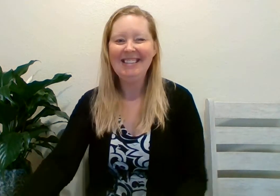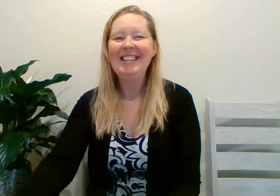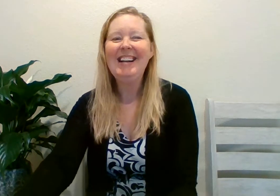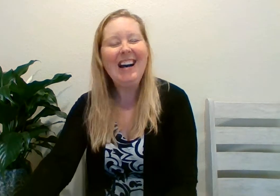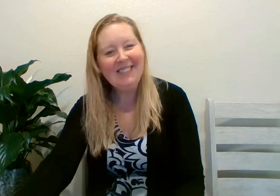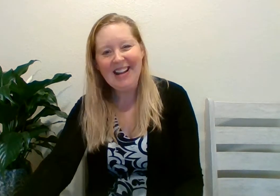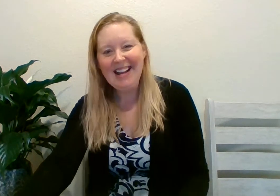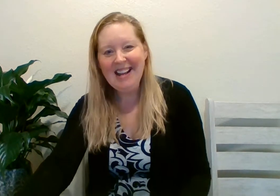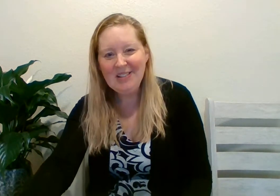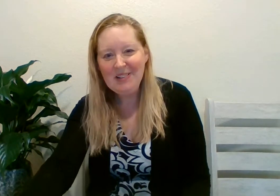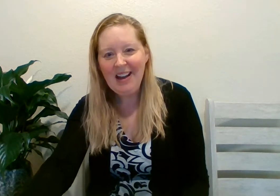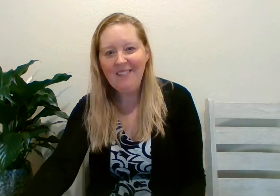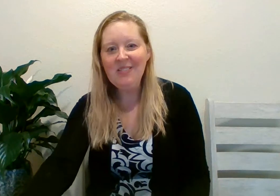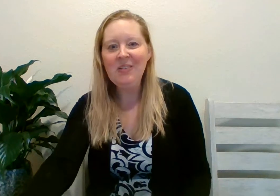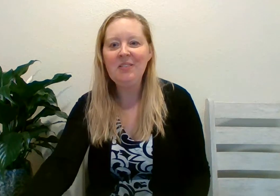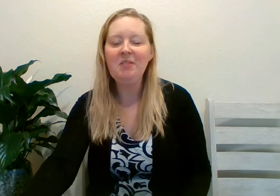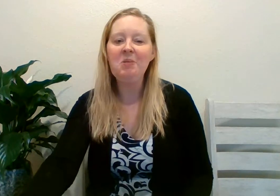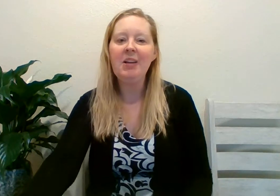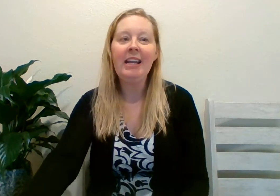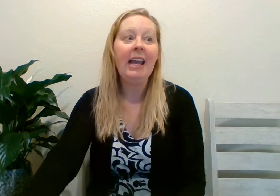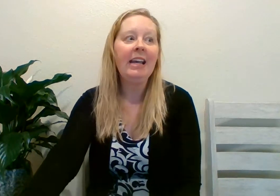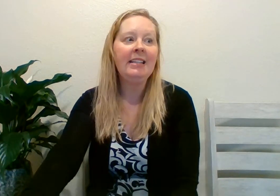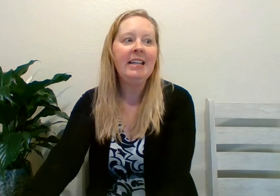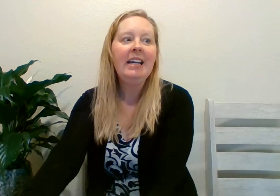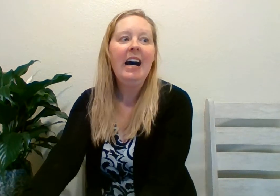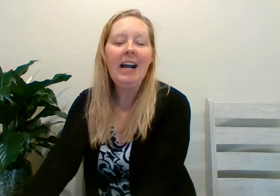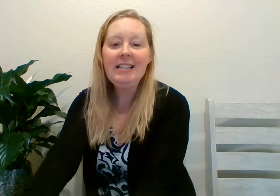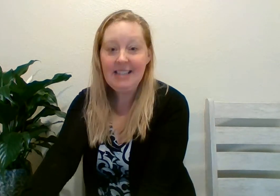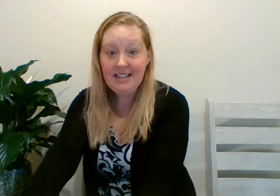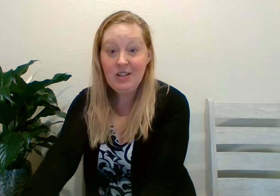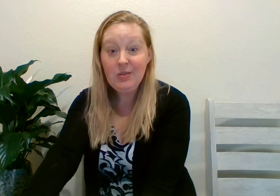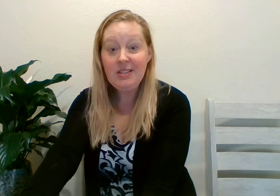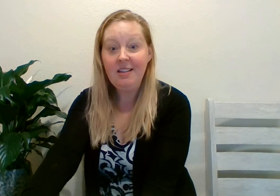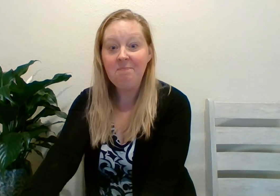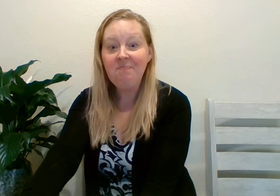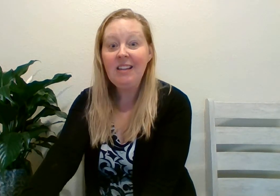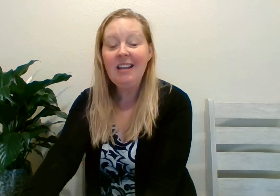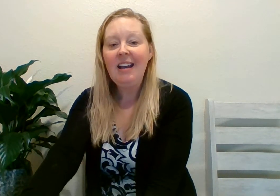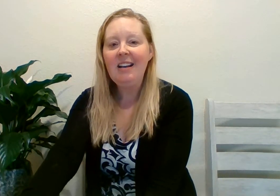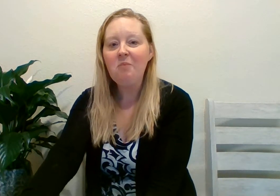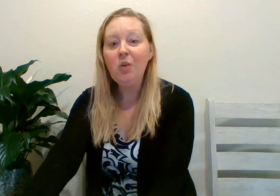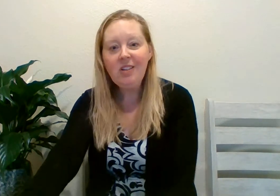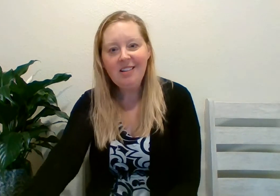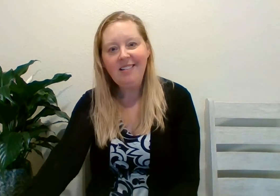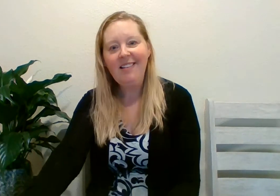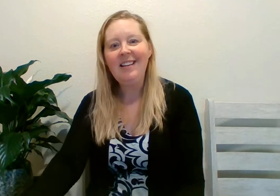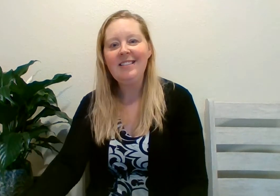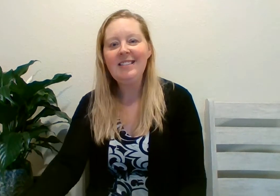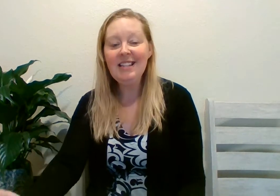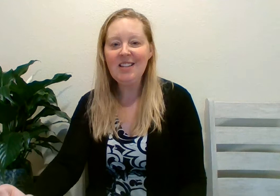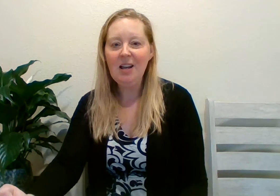All right. I hope you're having a wonderful morning. And I sent you some work on Seesaw.